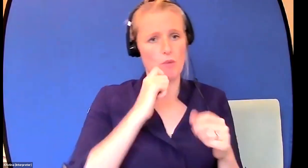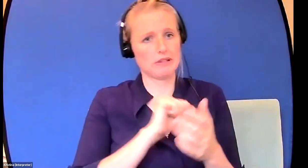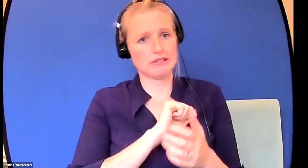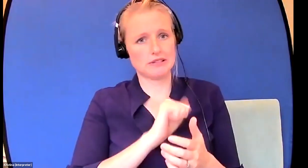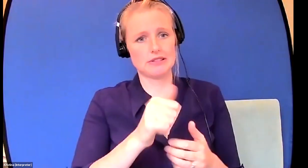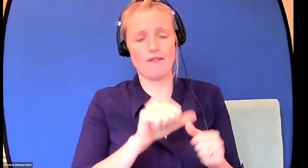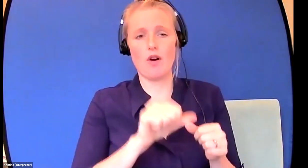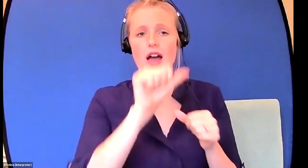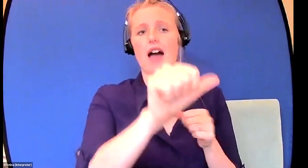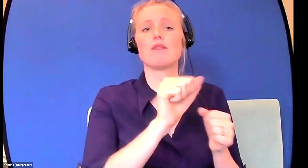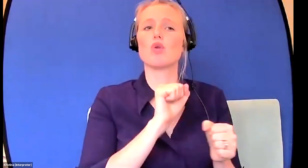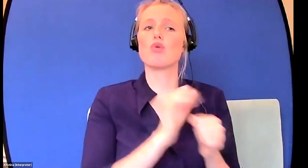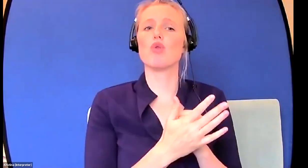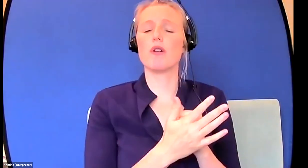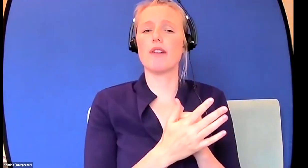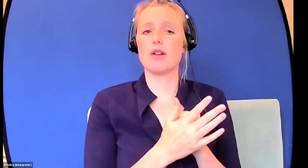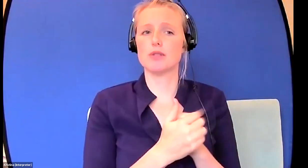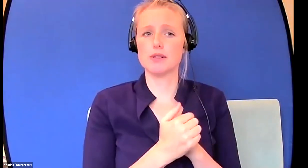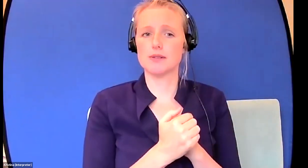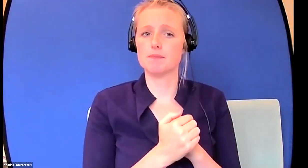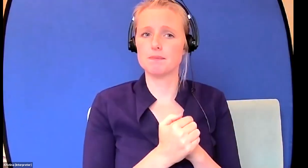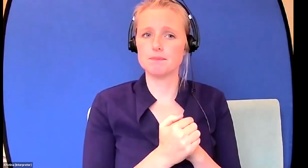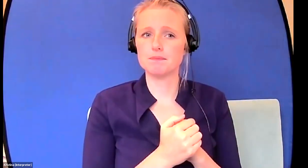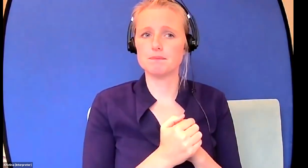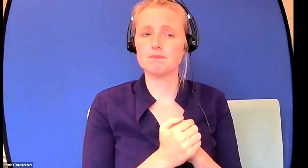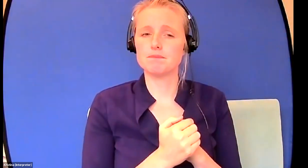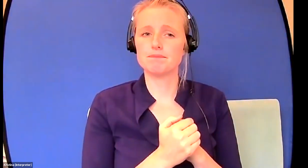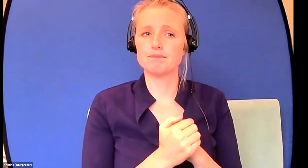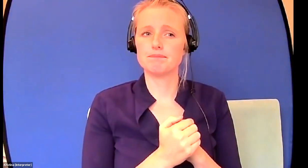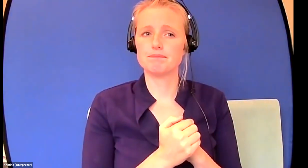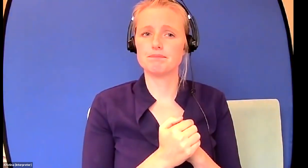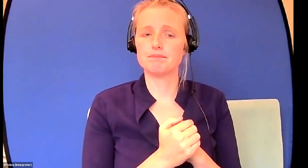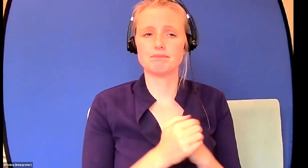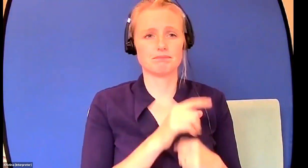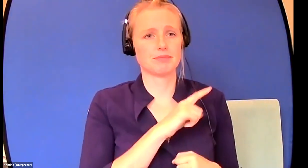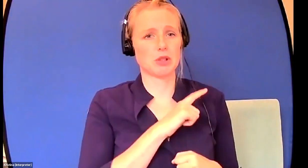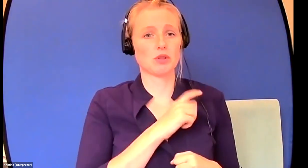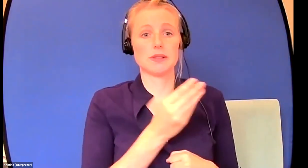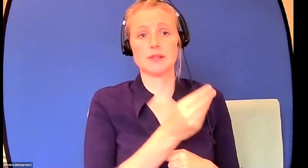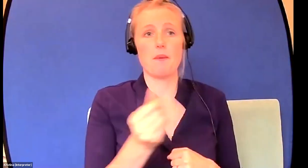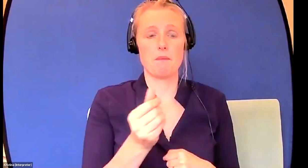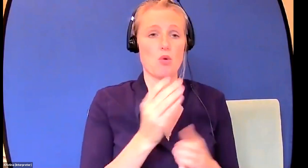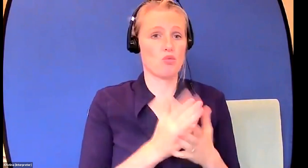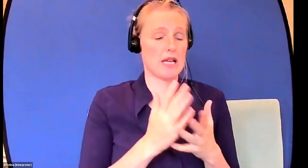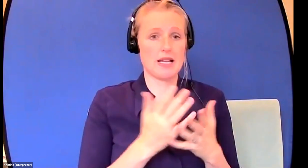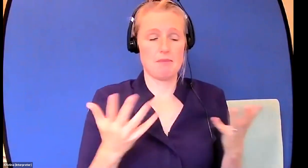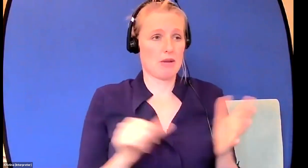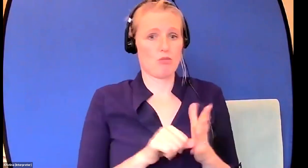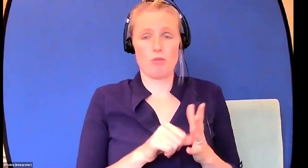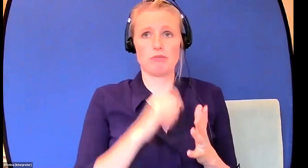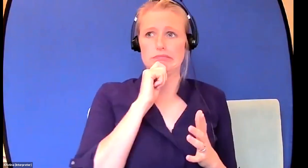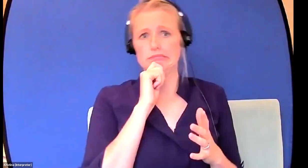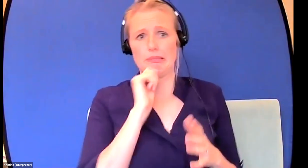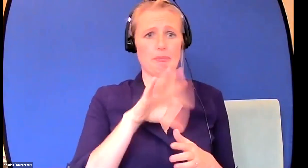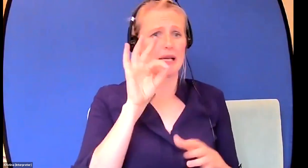particular cases where students could focus in developing their research project, because for some it's a really huge problem,